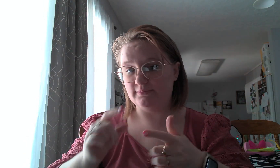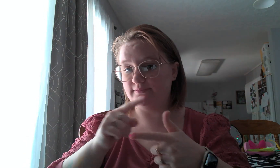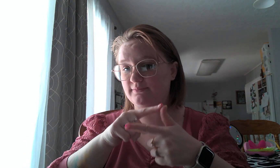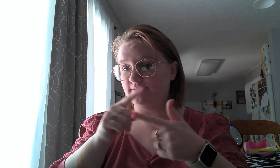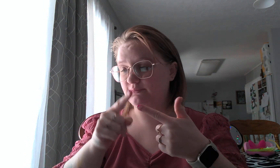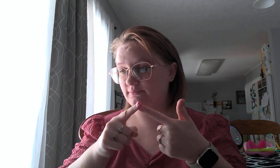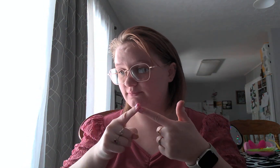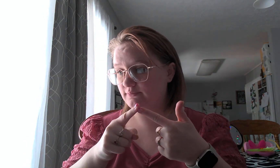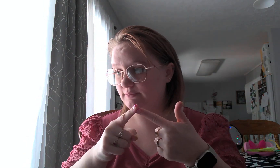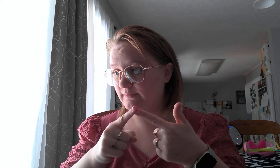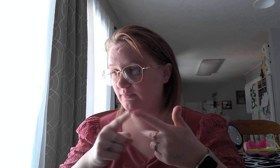education,